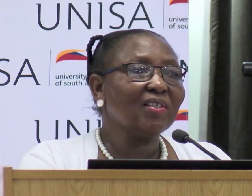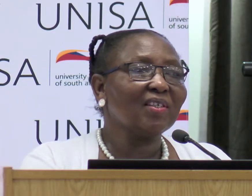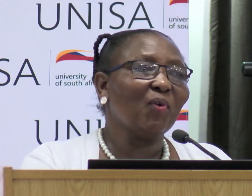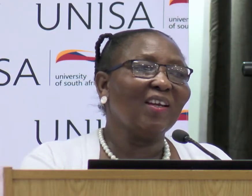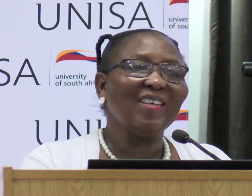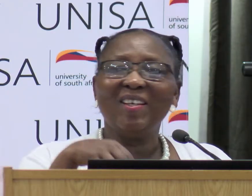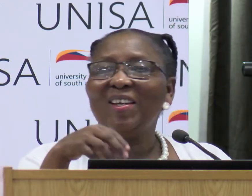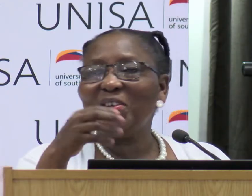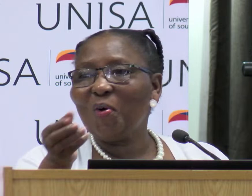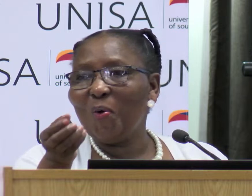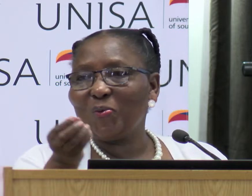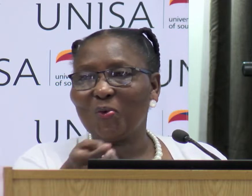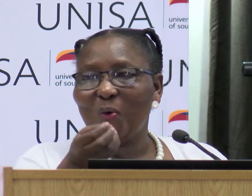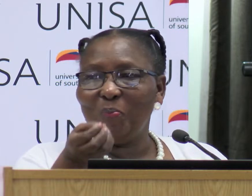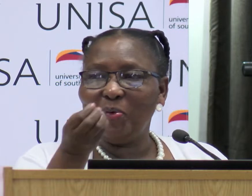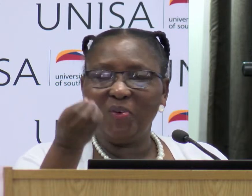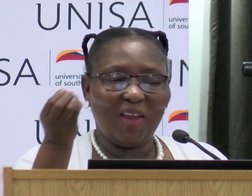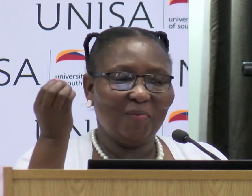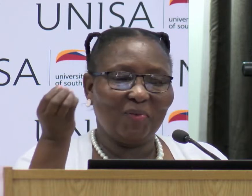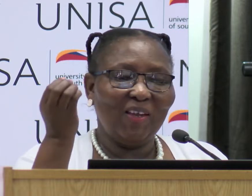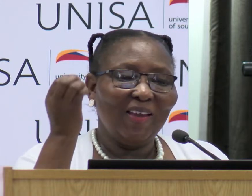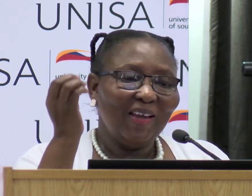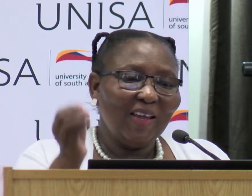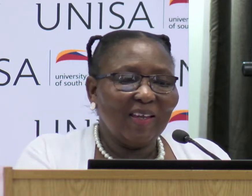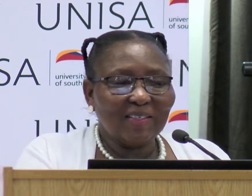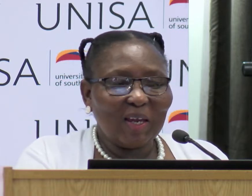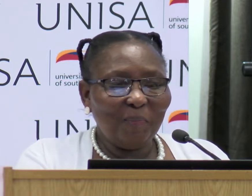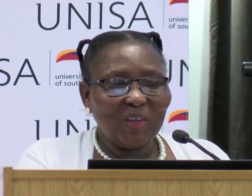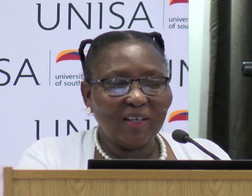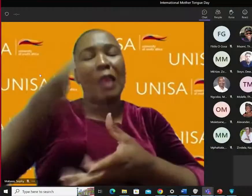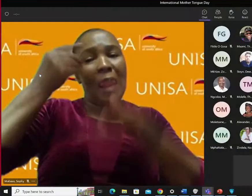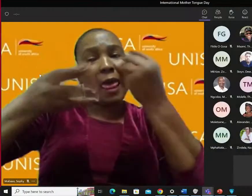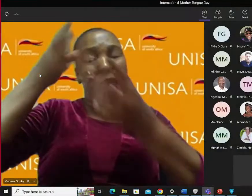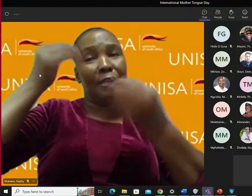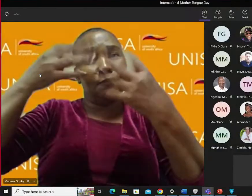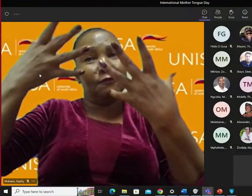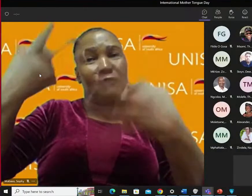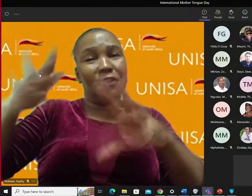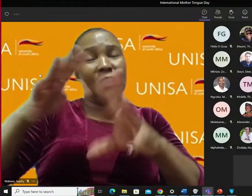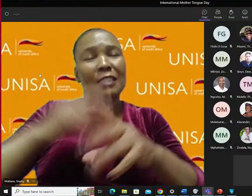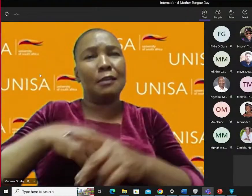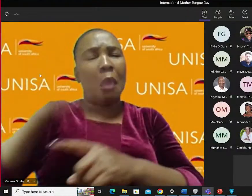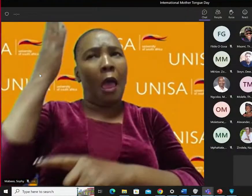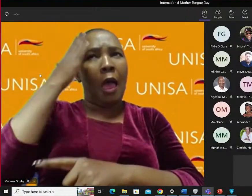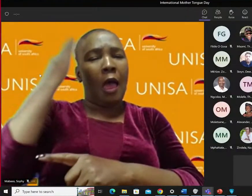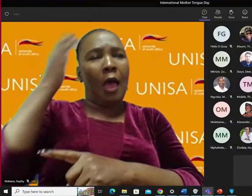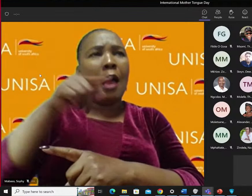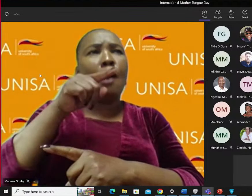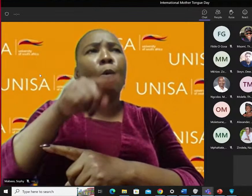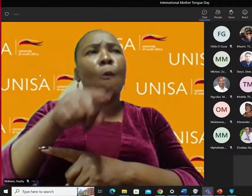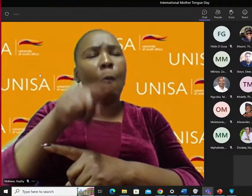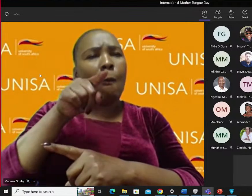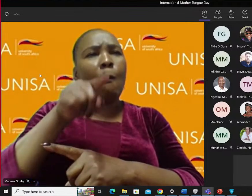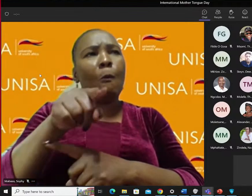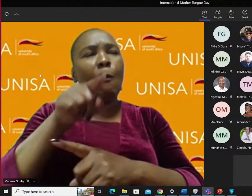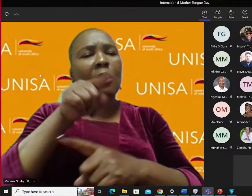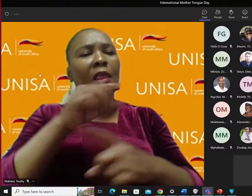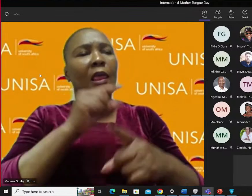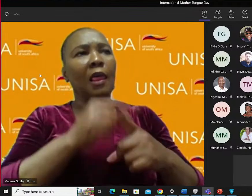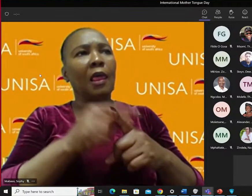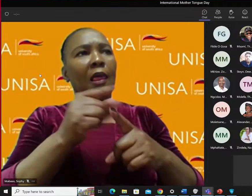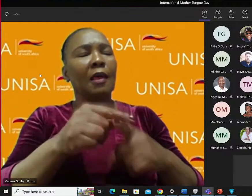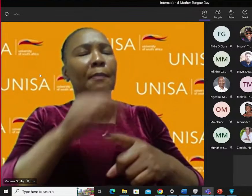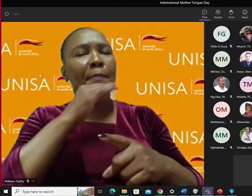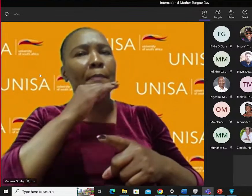at least when he goes home, he'll have a term that he has captured from this.